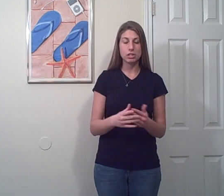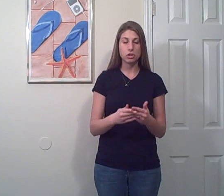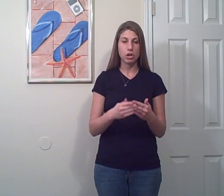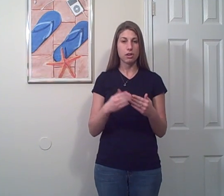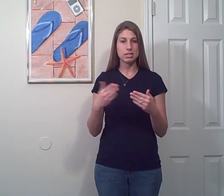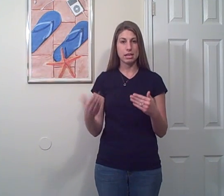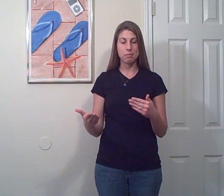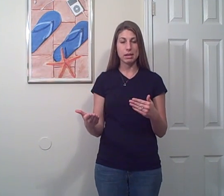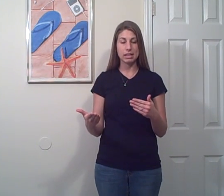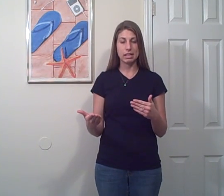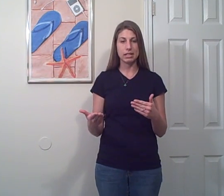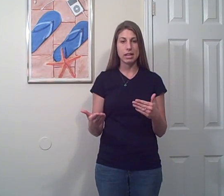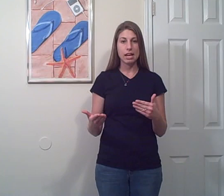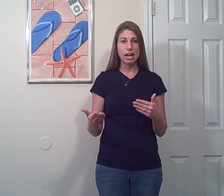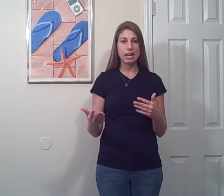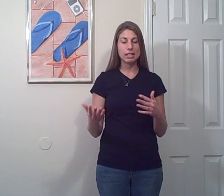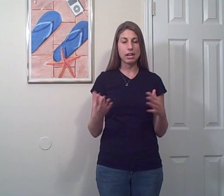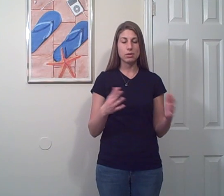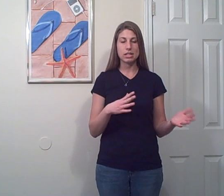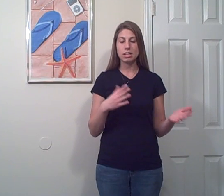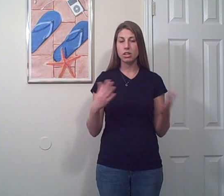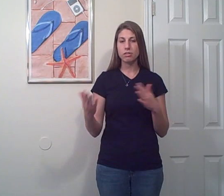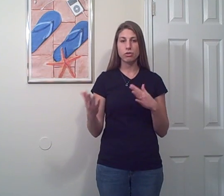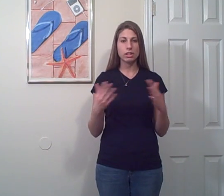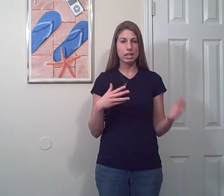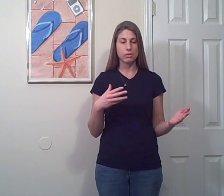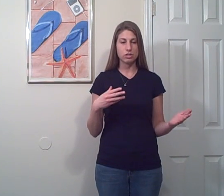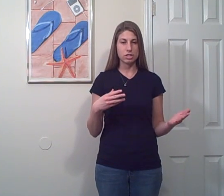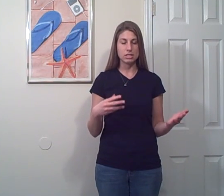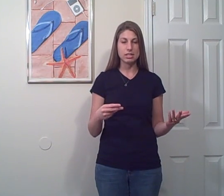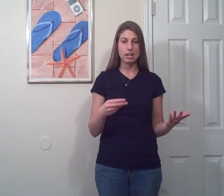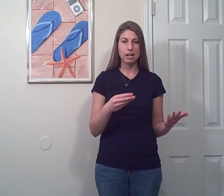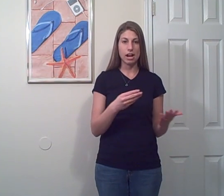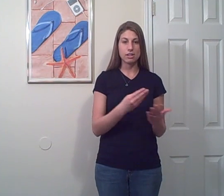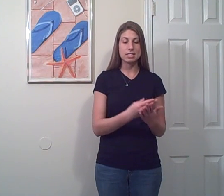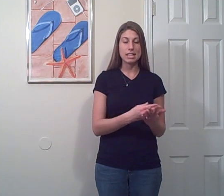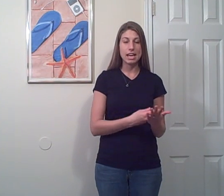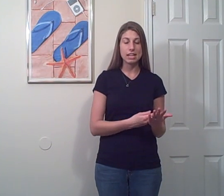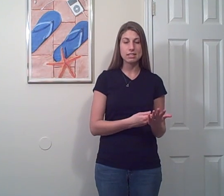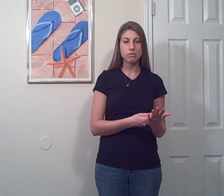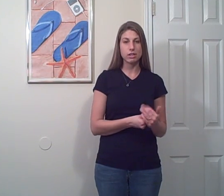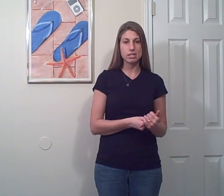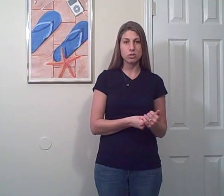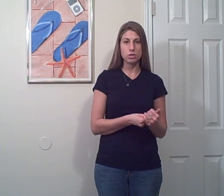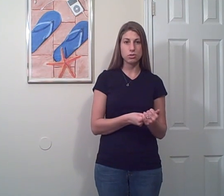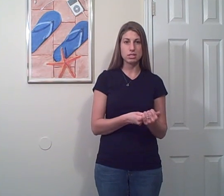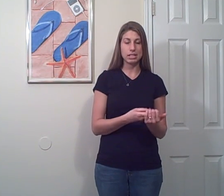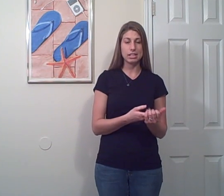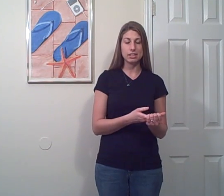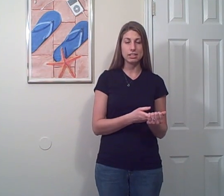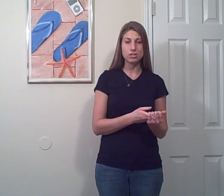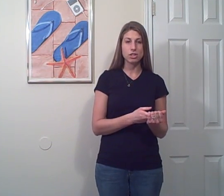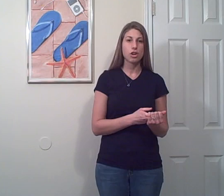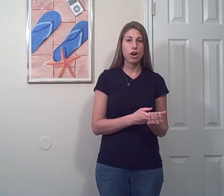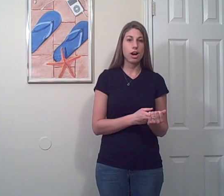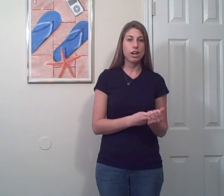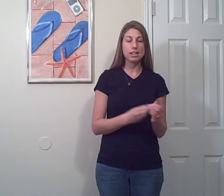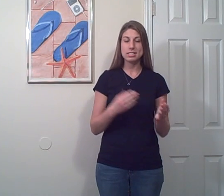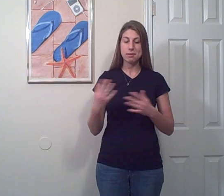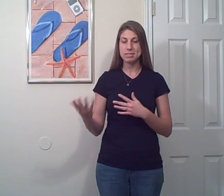get across that meaning. And like with any other foreign languages, our sayings and phrases we use in English are not the same